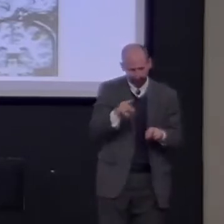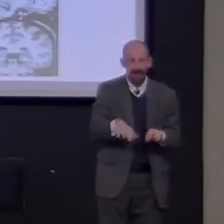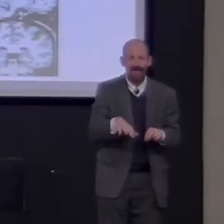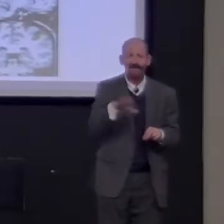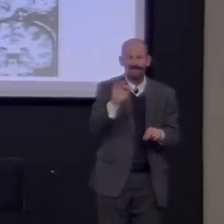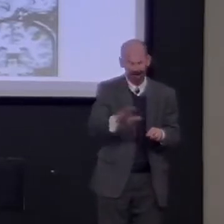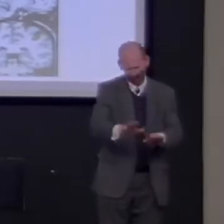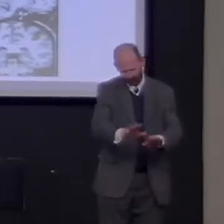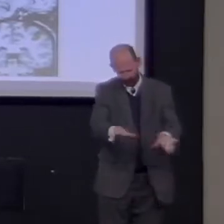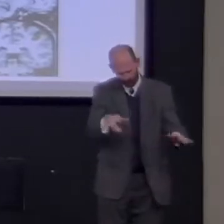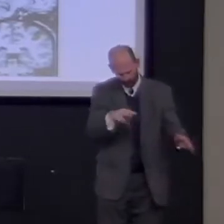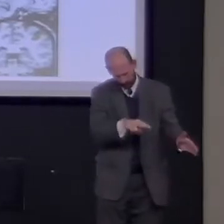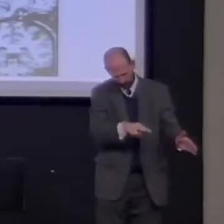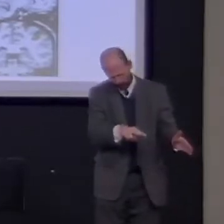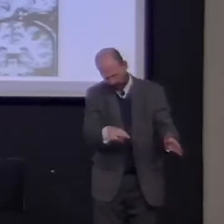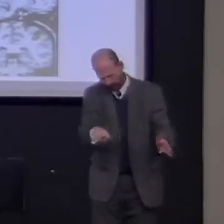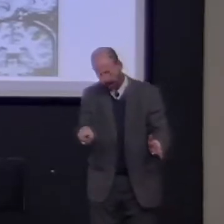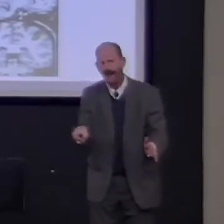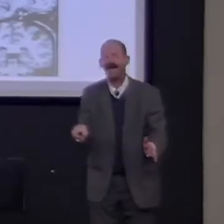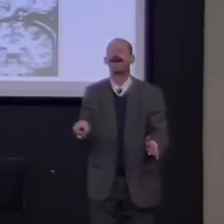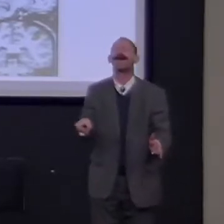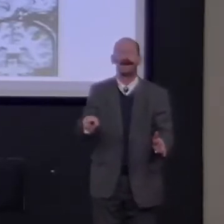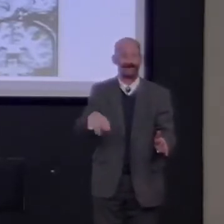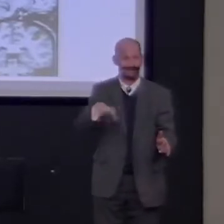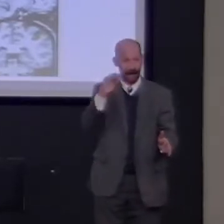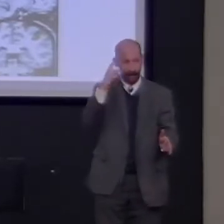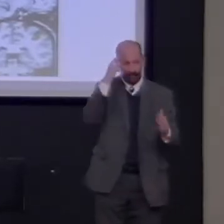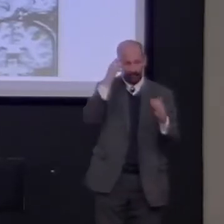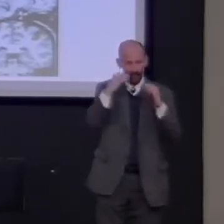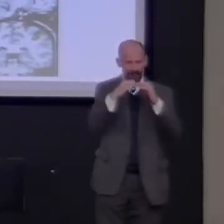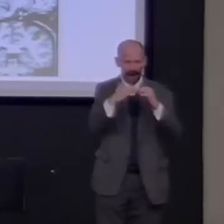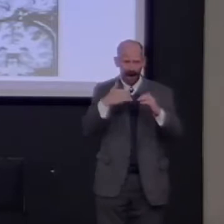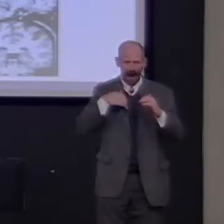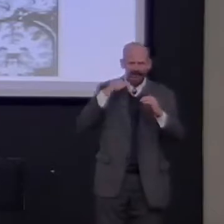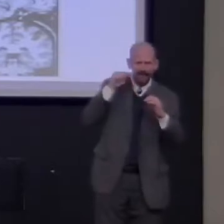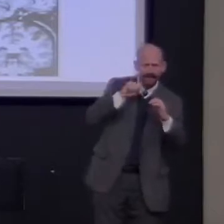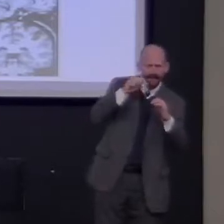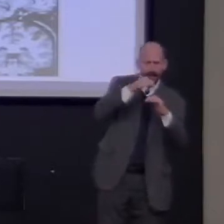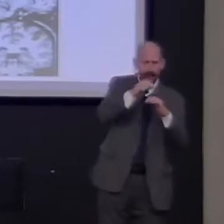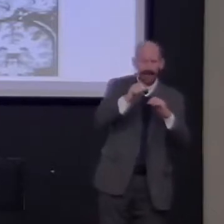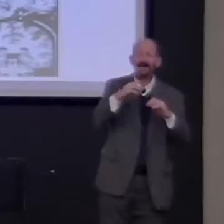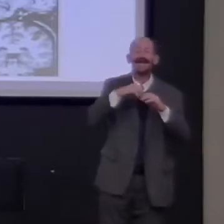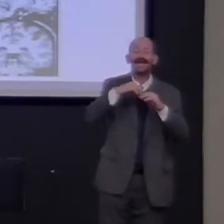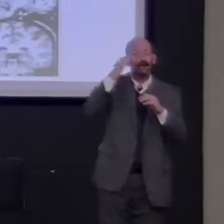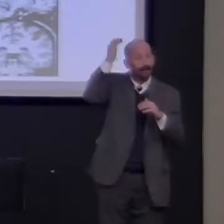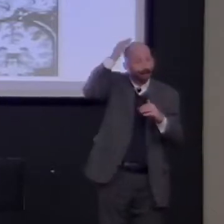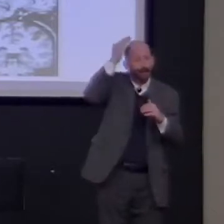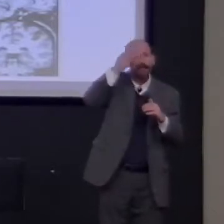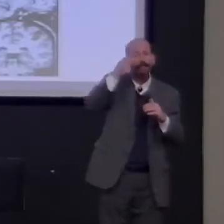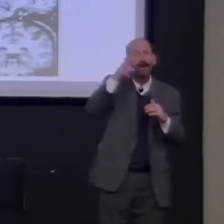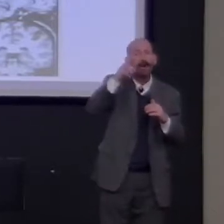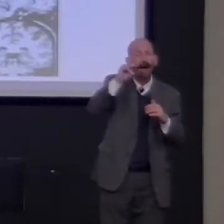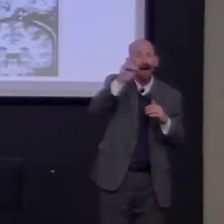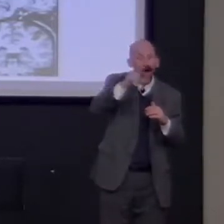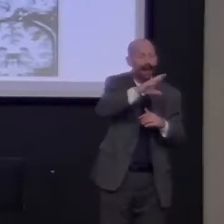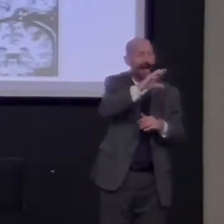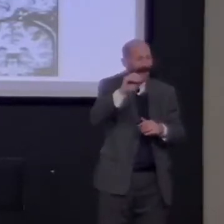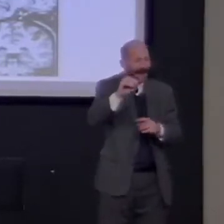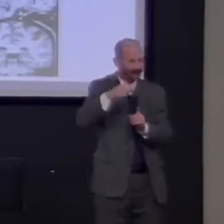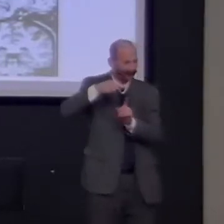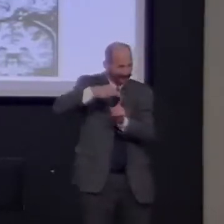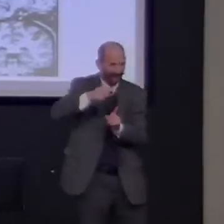children, is that there are areas of the brain, particularly in the parietal cortex and the intraparietal